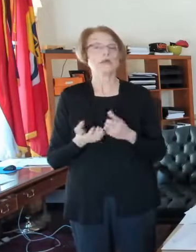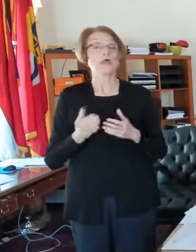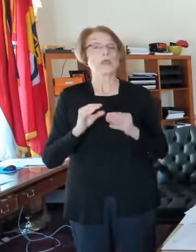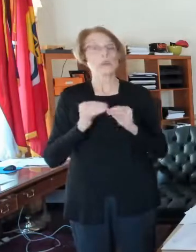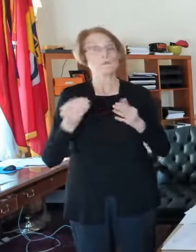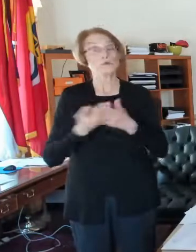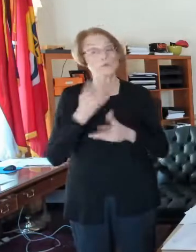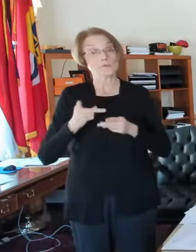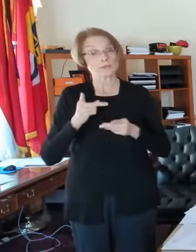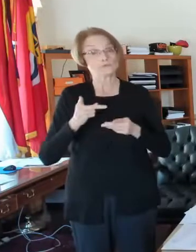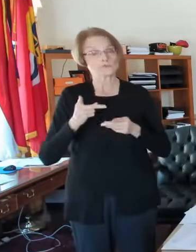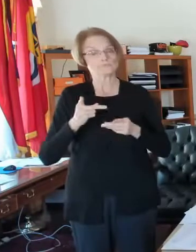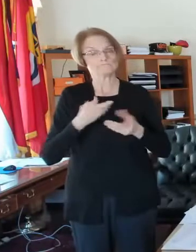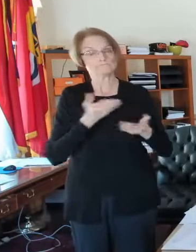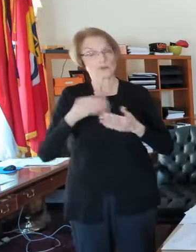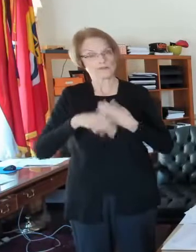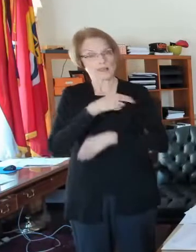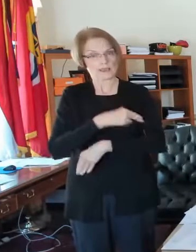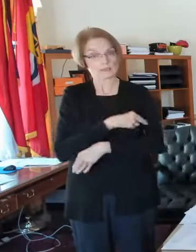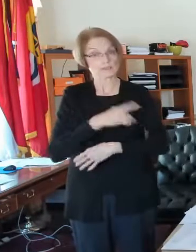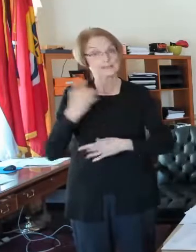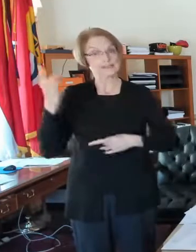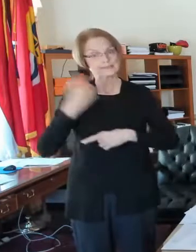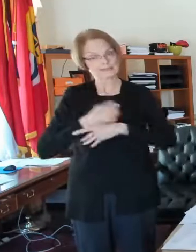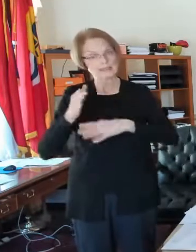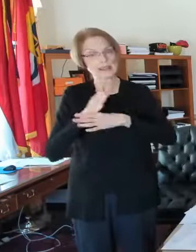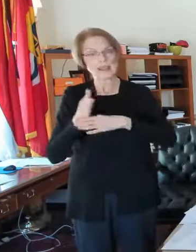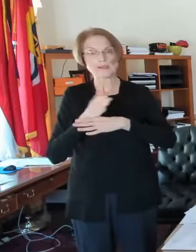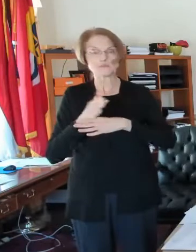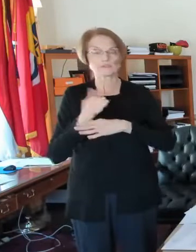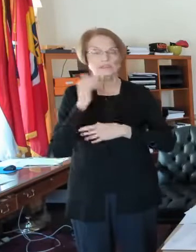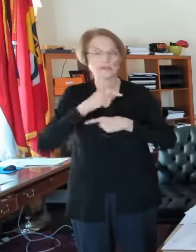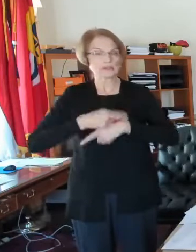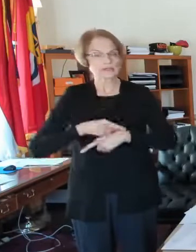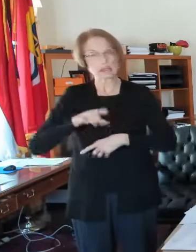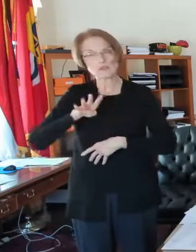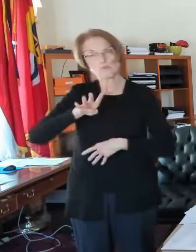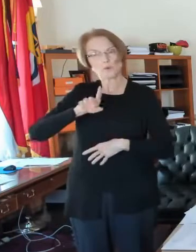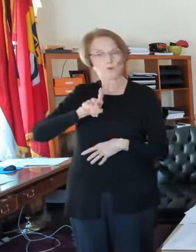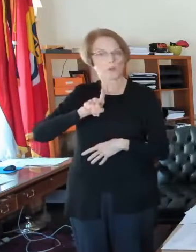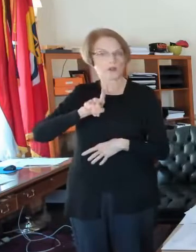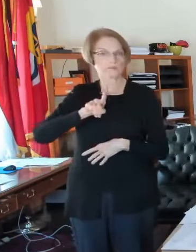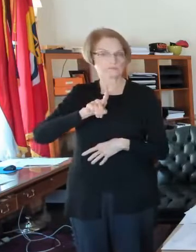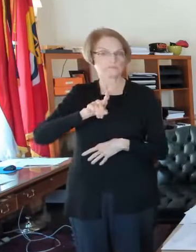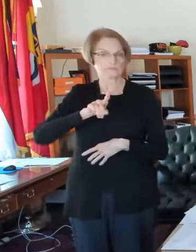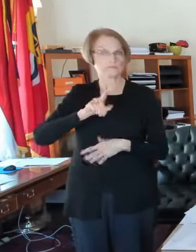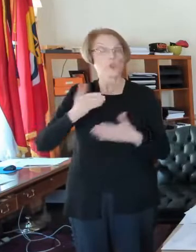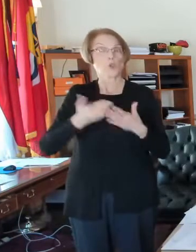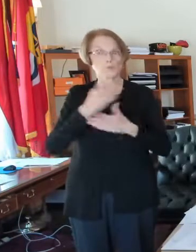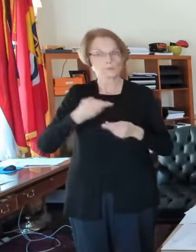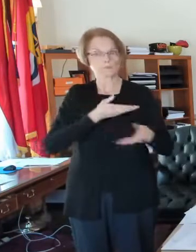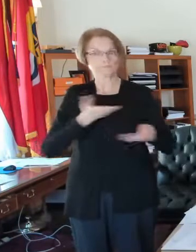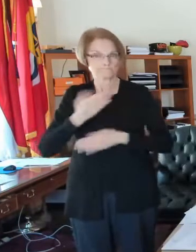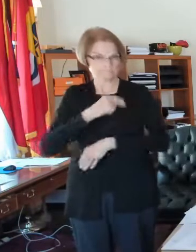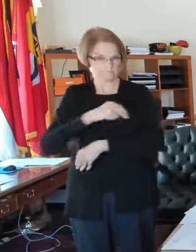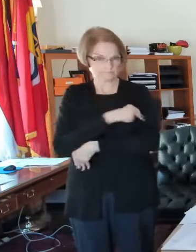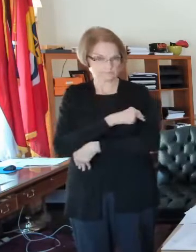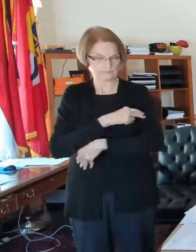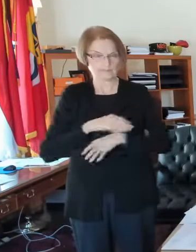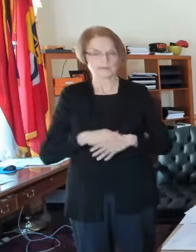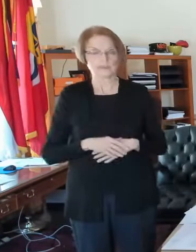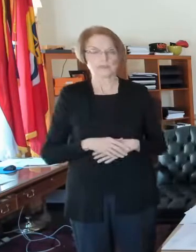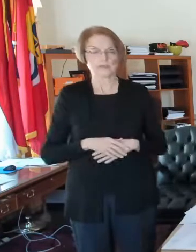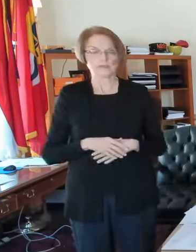hospital, 7-day average, we're averaging about 41 people a day being admitted. We had